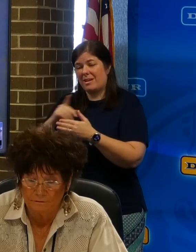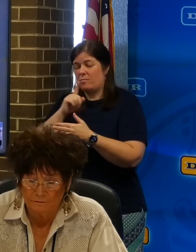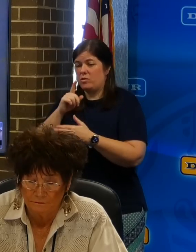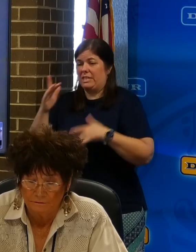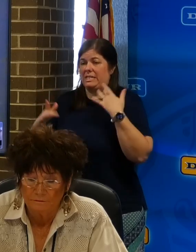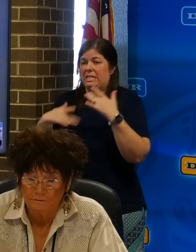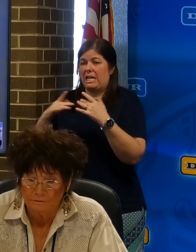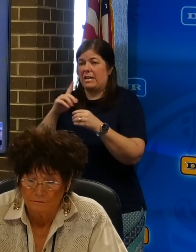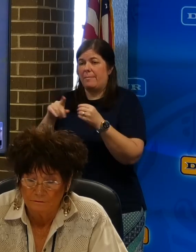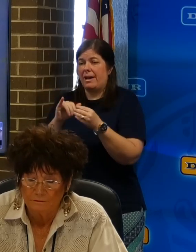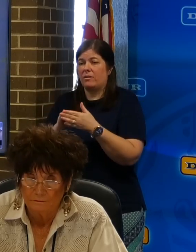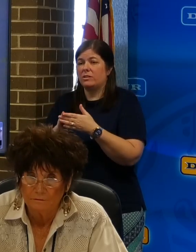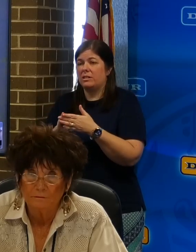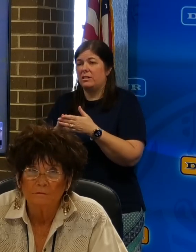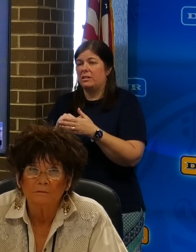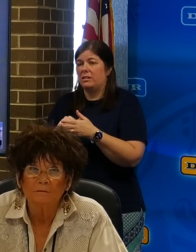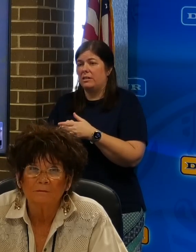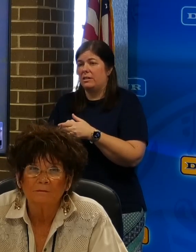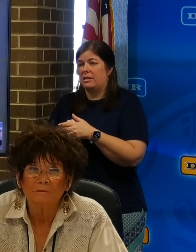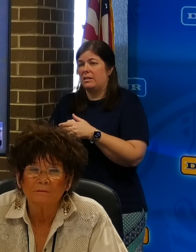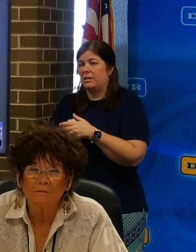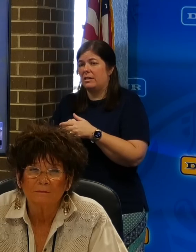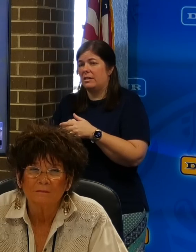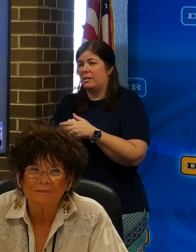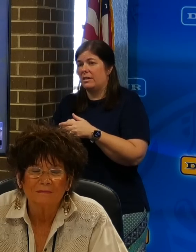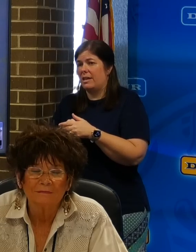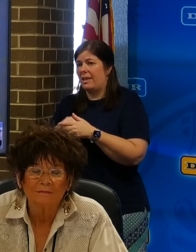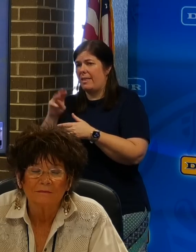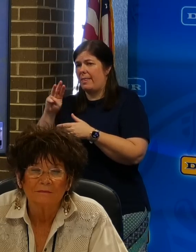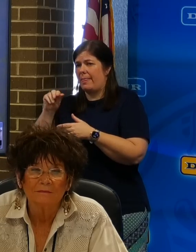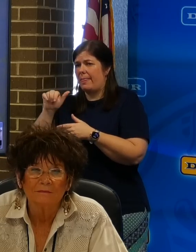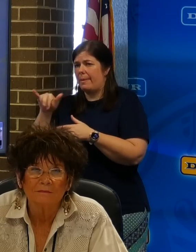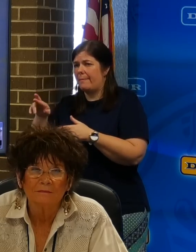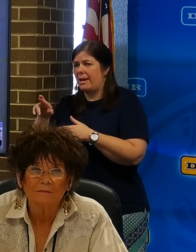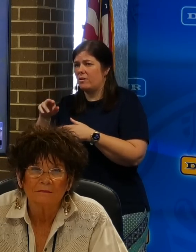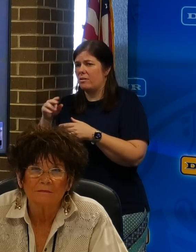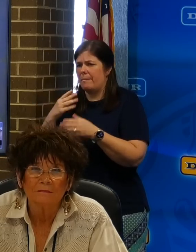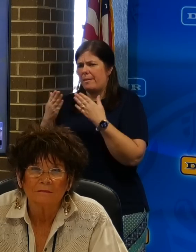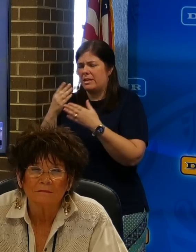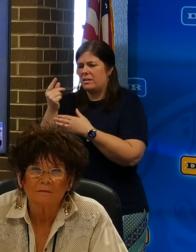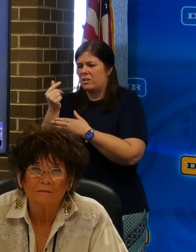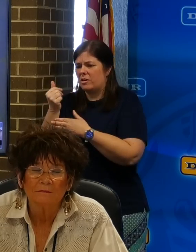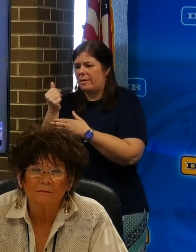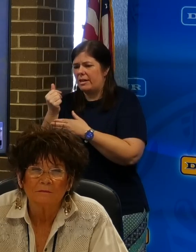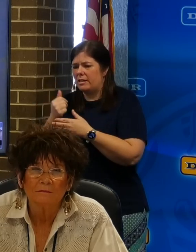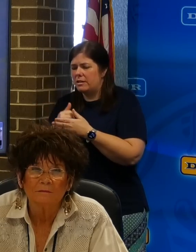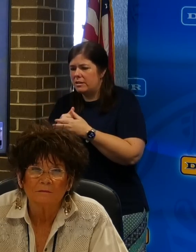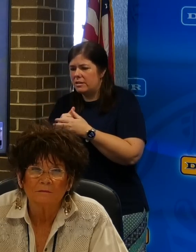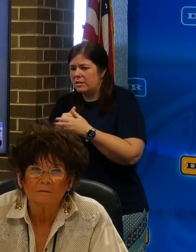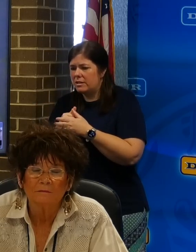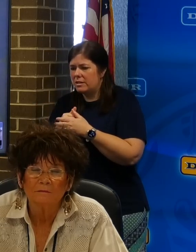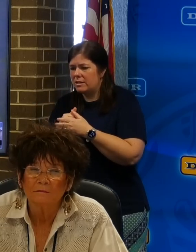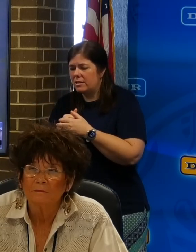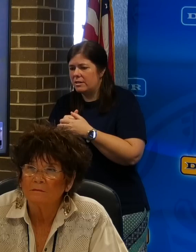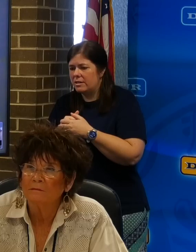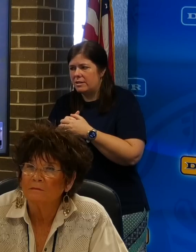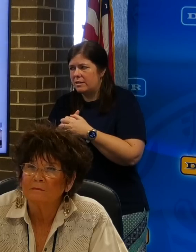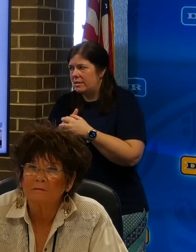about, and the mayor and I talked about earlier, that is the rollout of